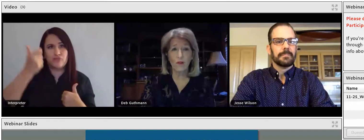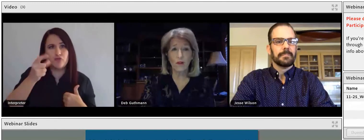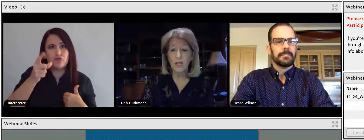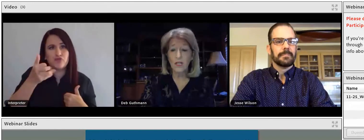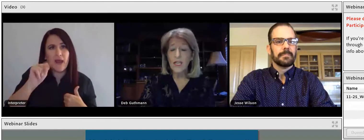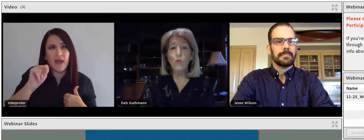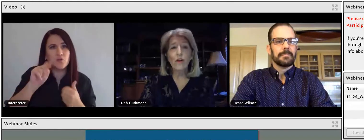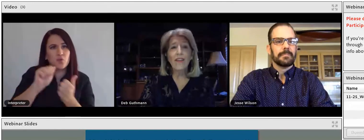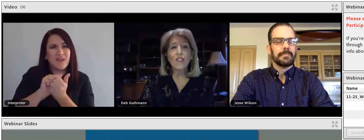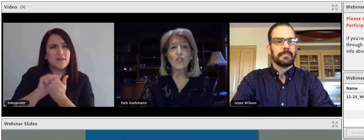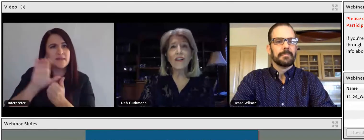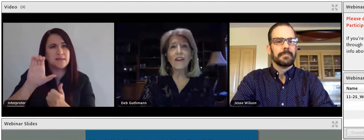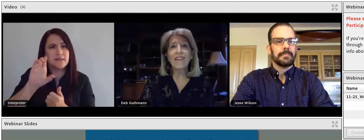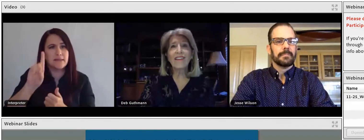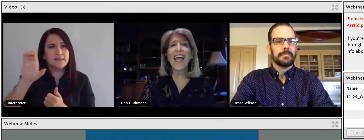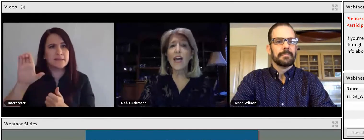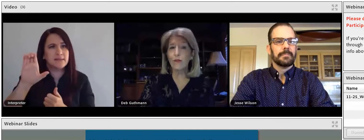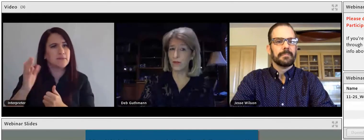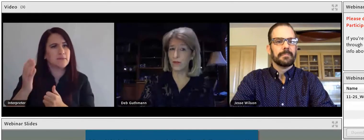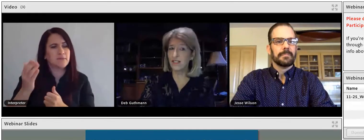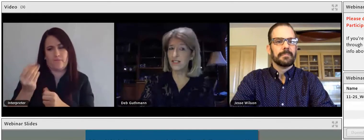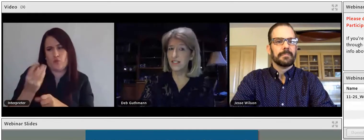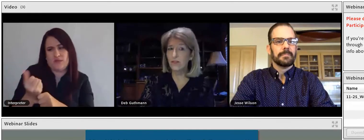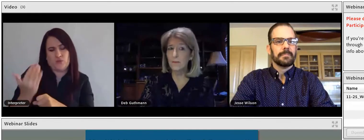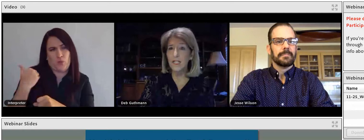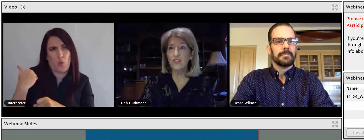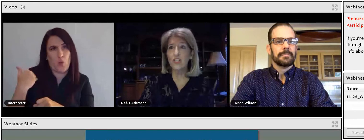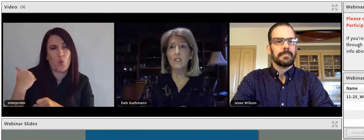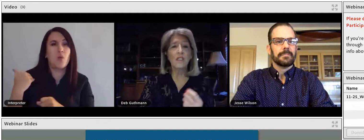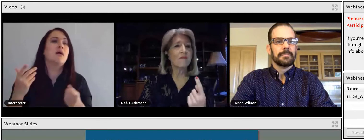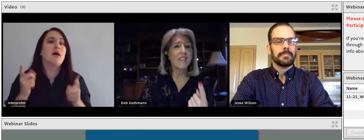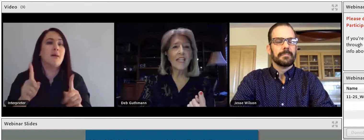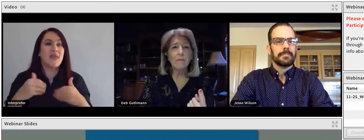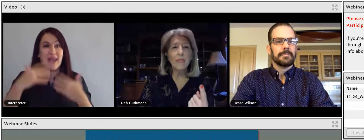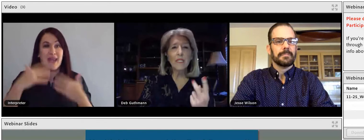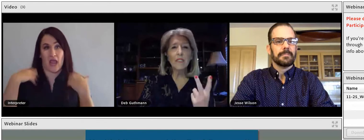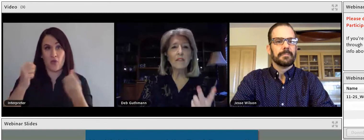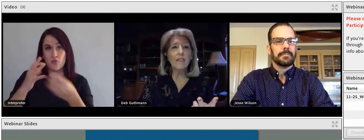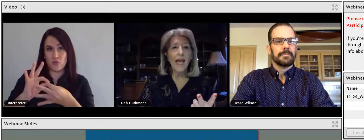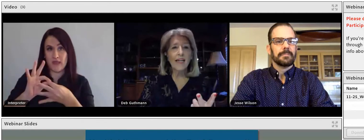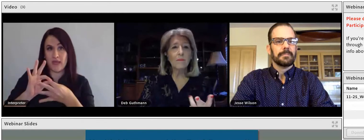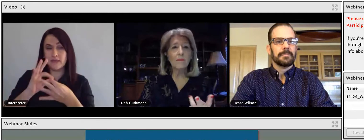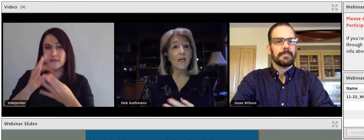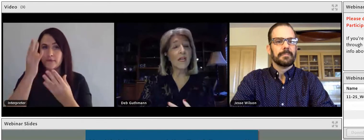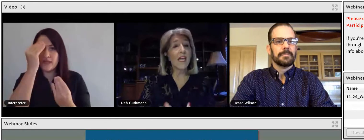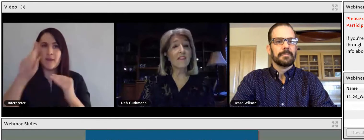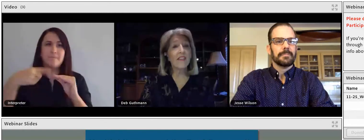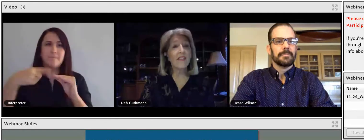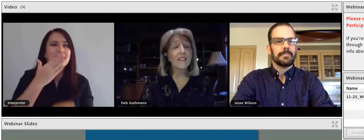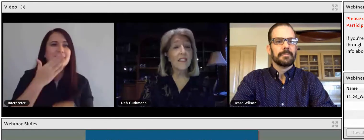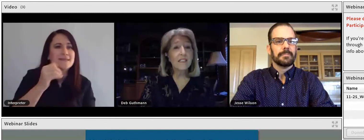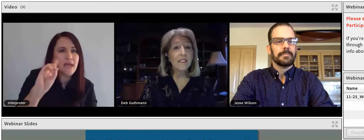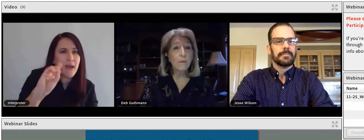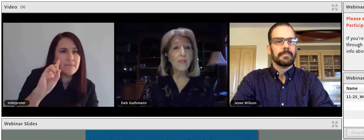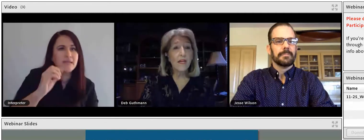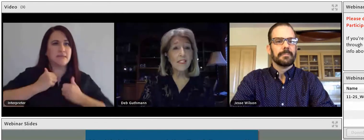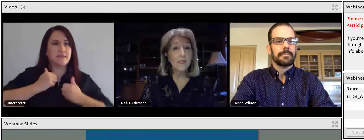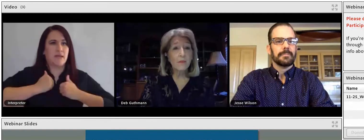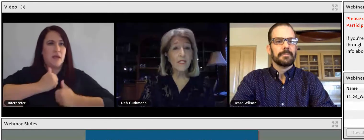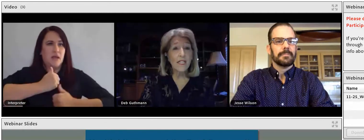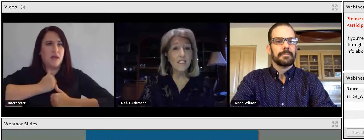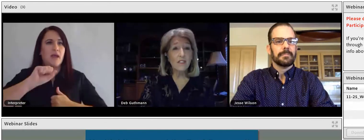Disease Control where they took health-related information, diabetes, asthma, and they did